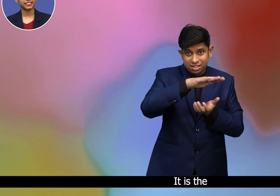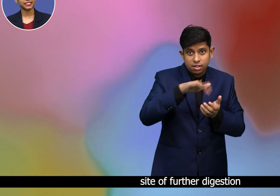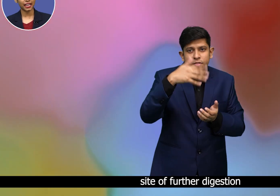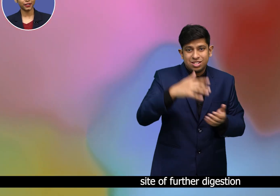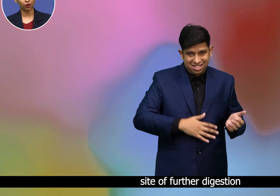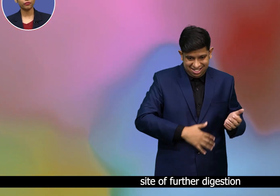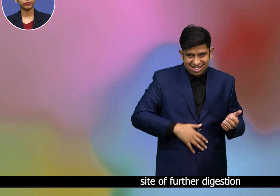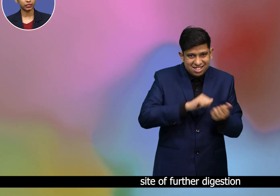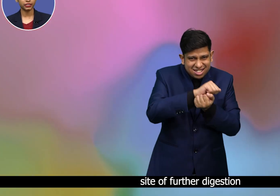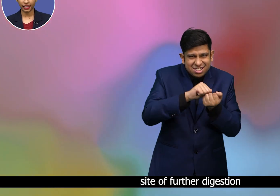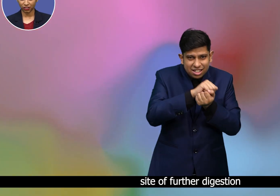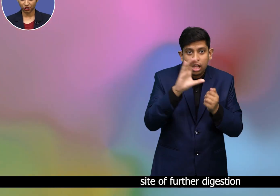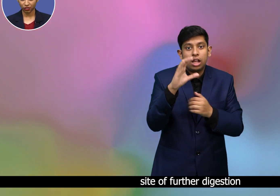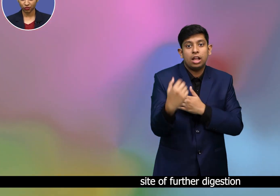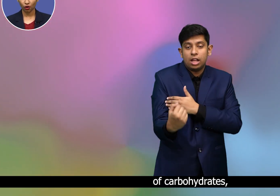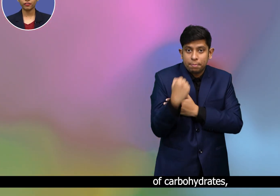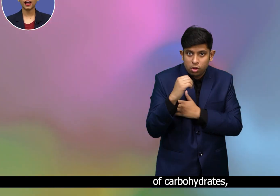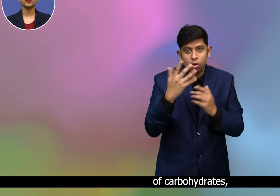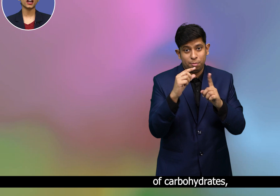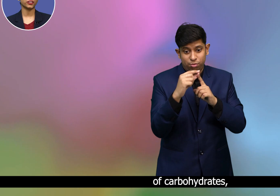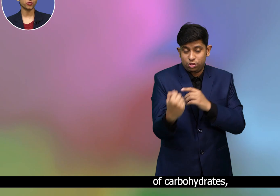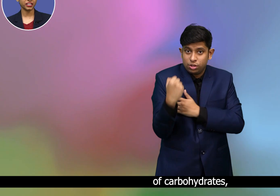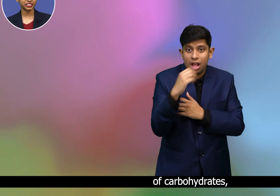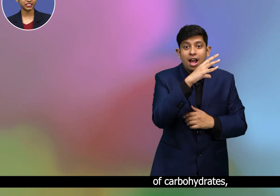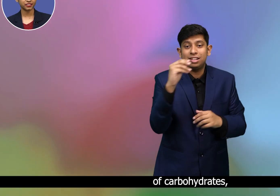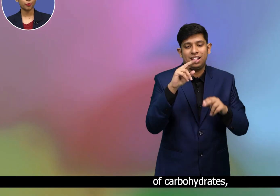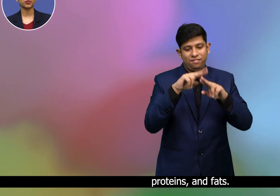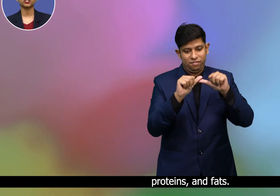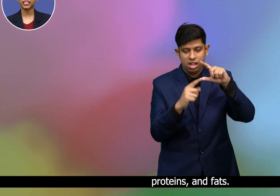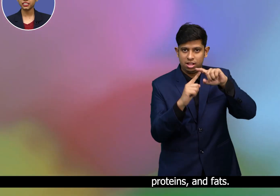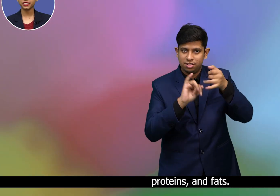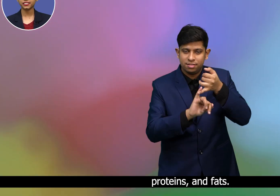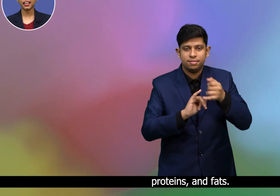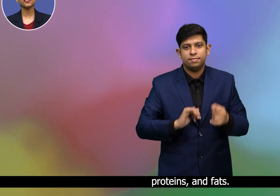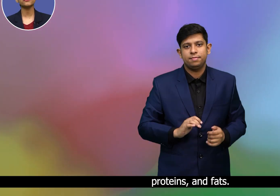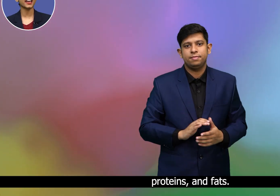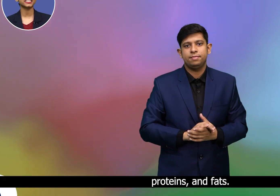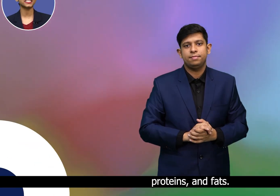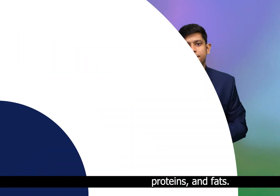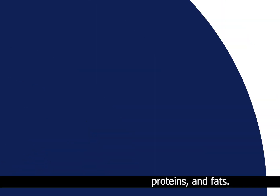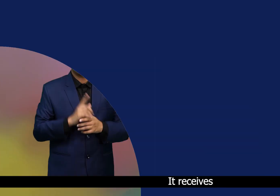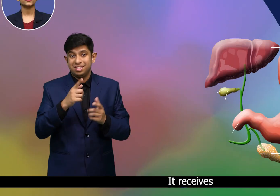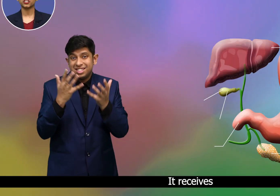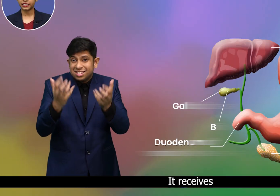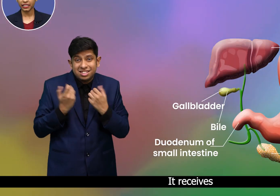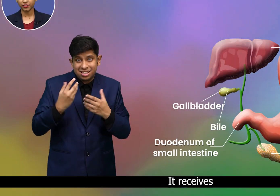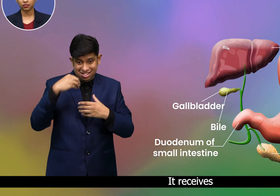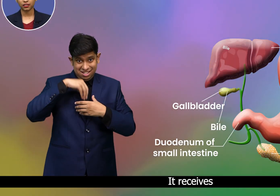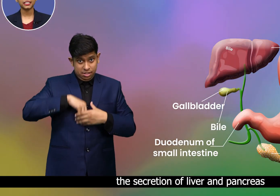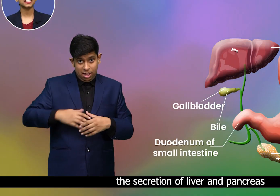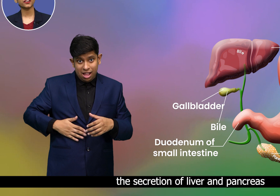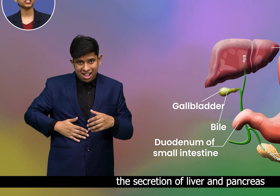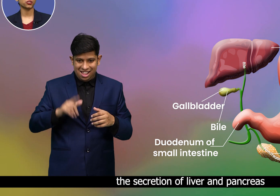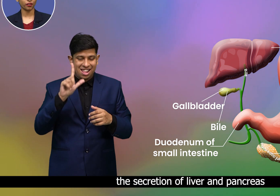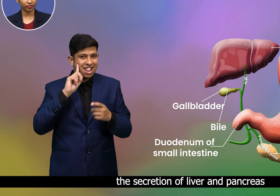It is the site of further digestion of carbohydrates, proteins, and fats. It receives